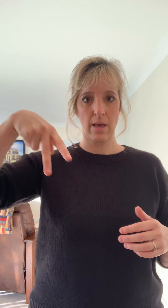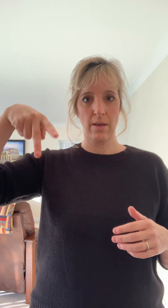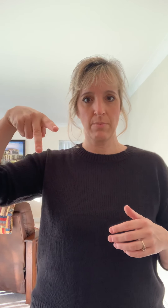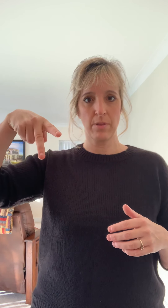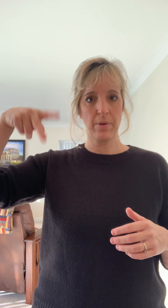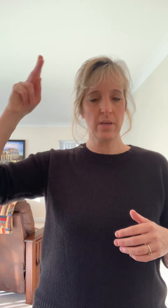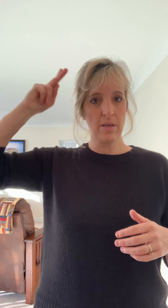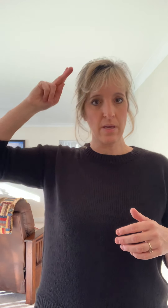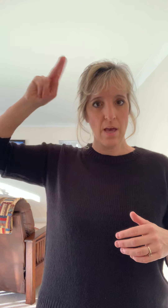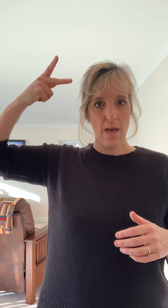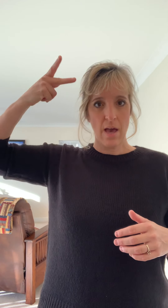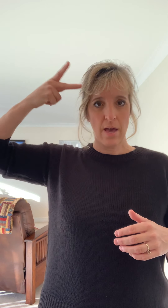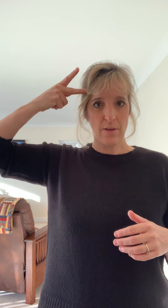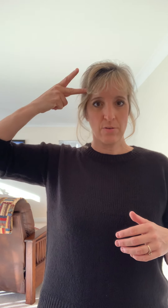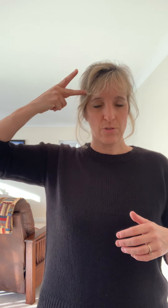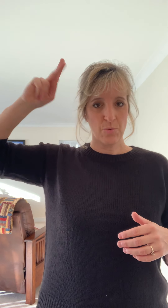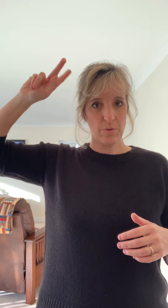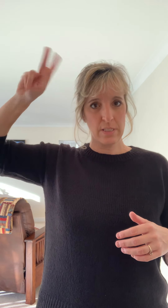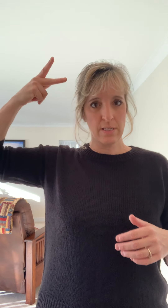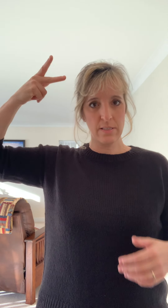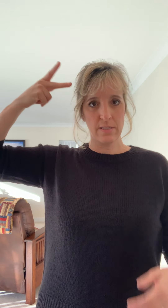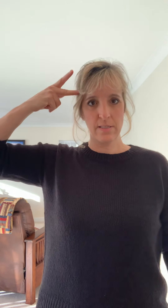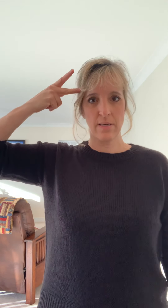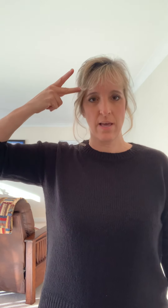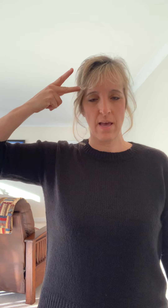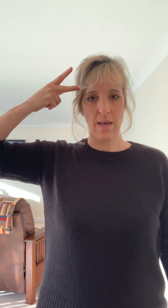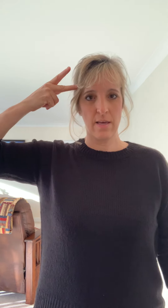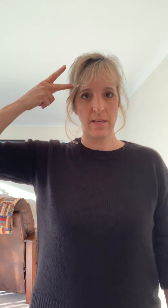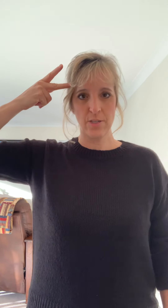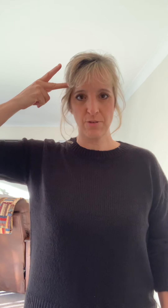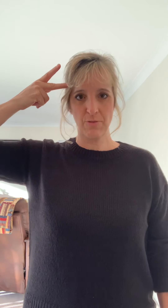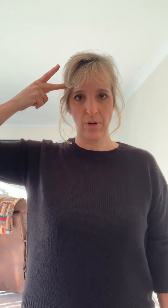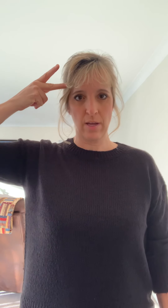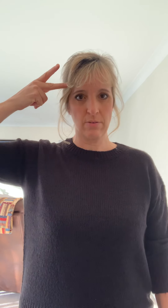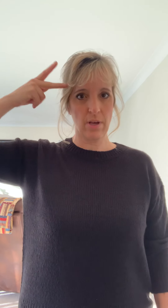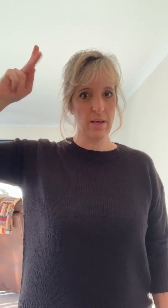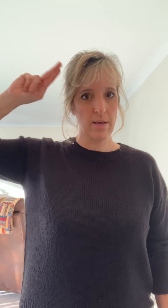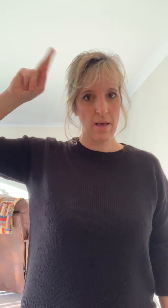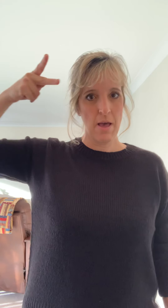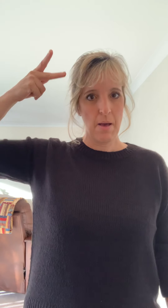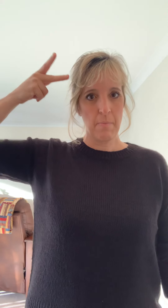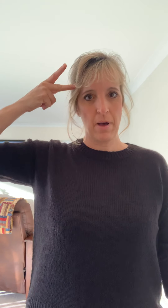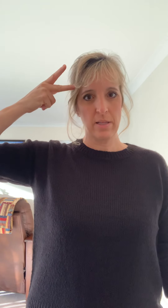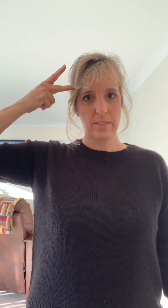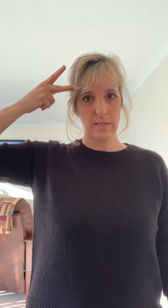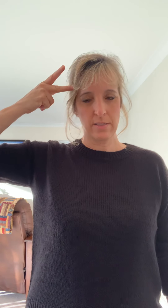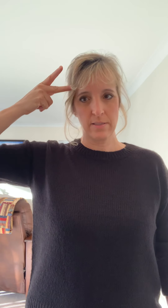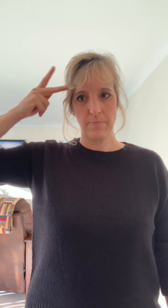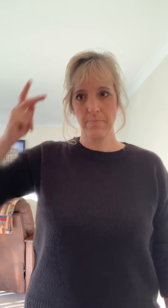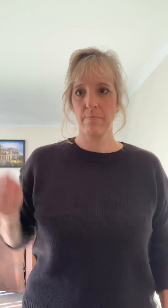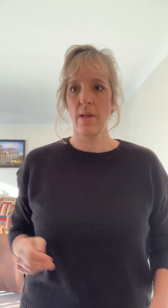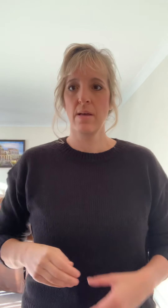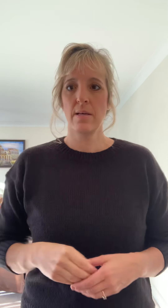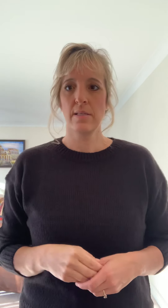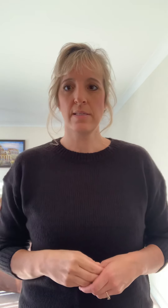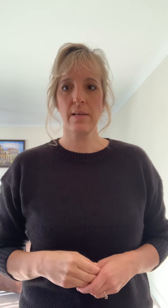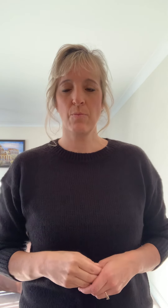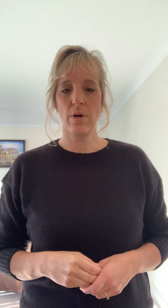with a P, and you twist it and hit your forehead, okay? Politics. The second one